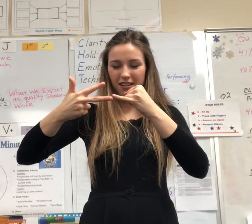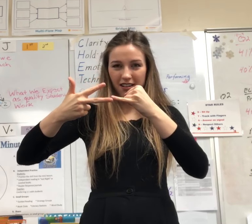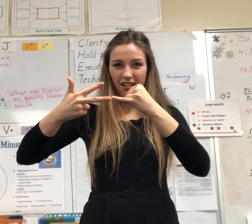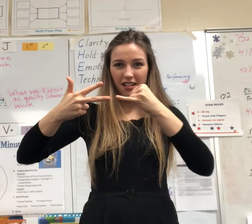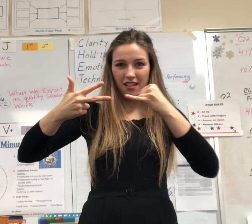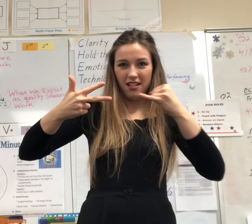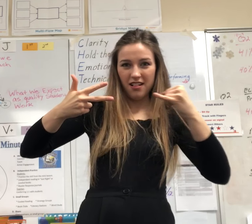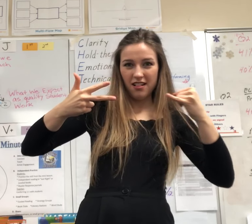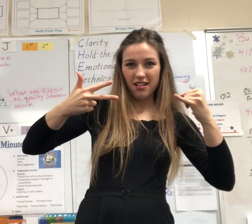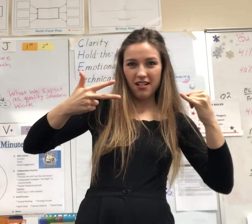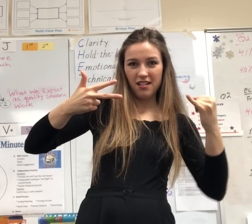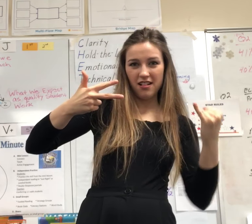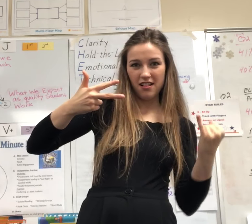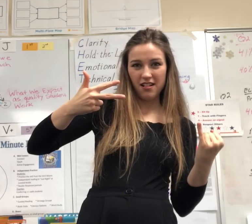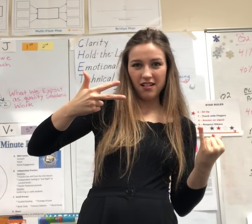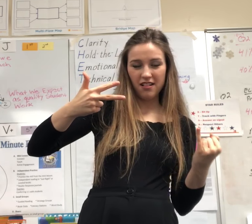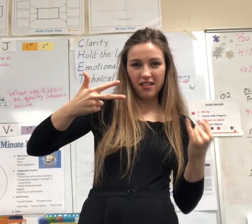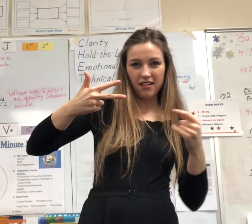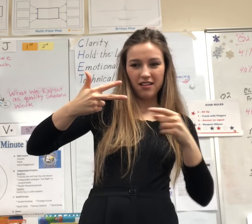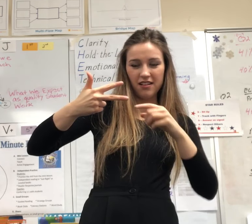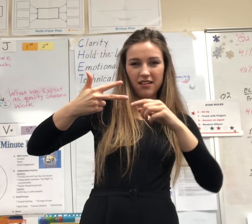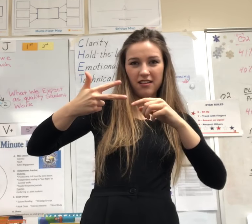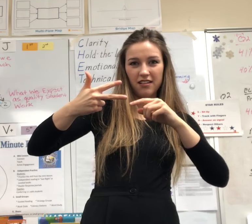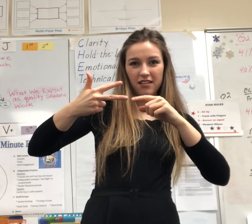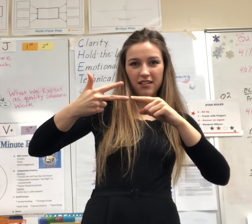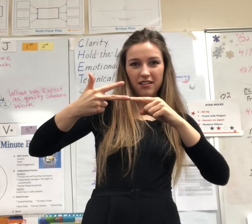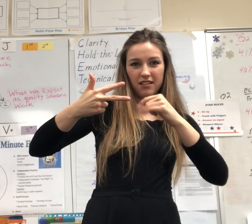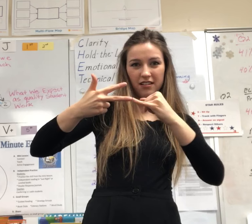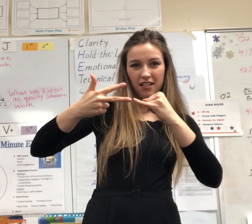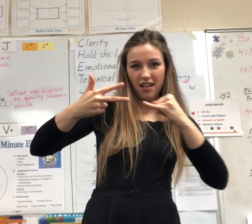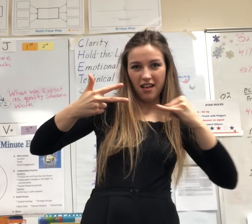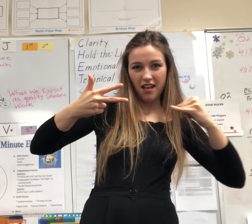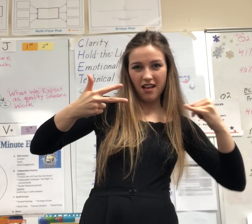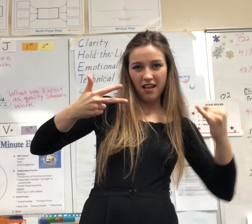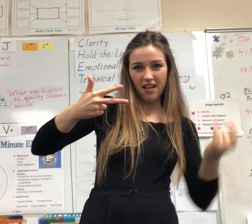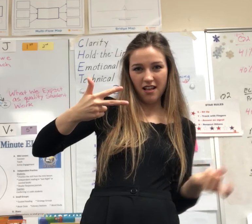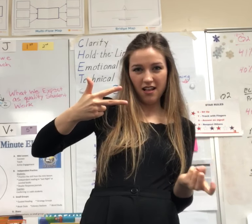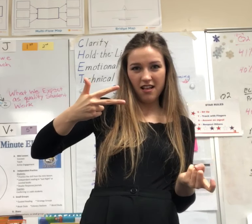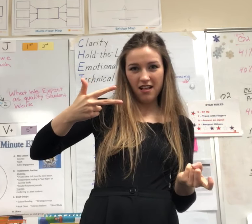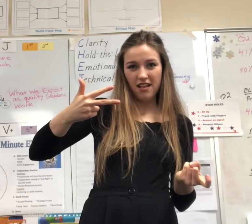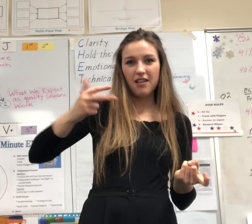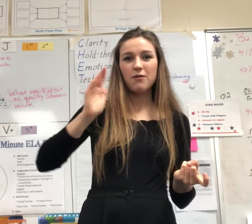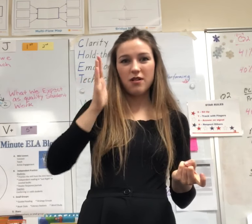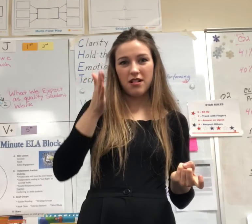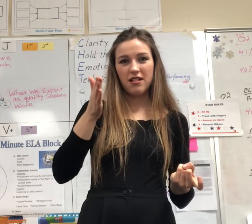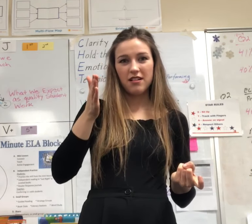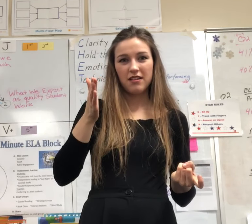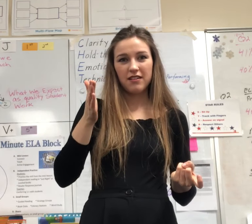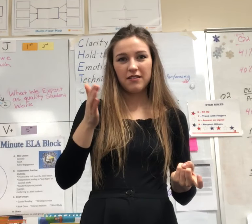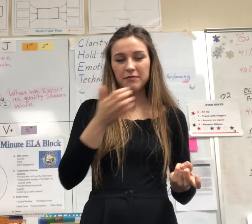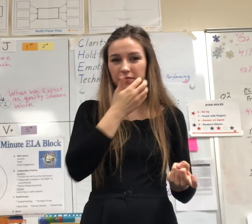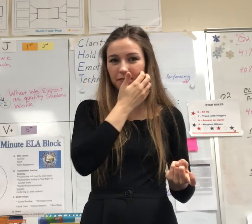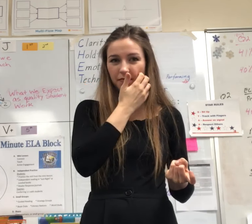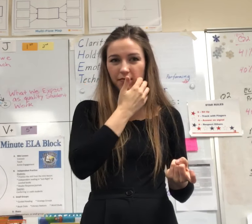up. Sit down. I'm going to hold this up. This should hang like this, where the top of this paper